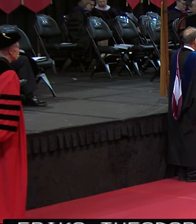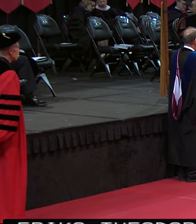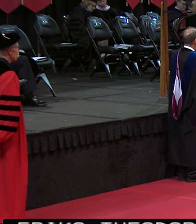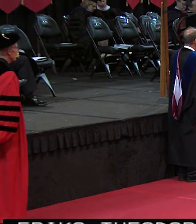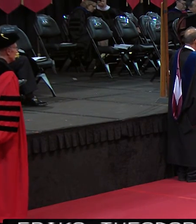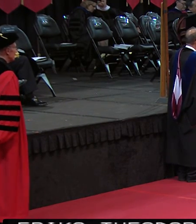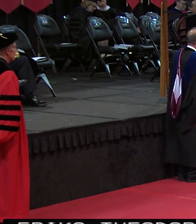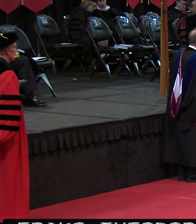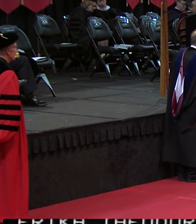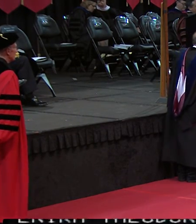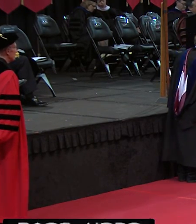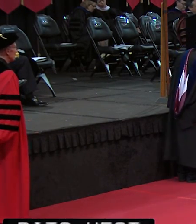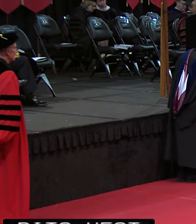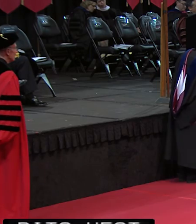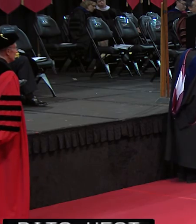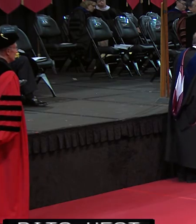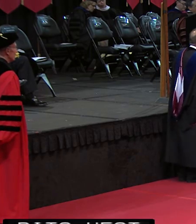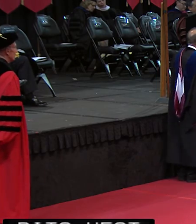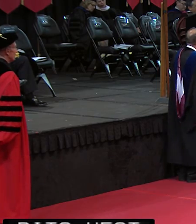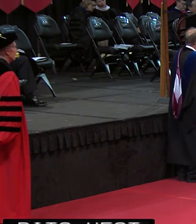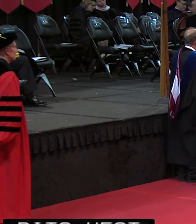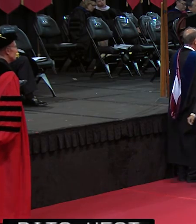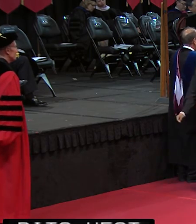Casey Renee Willis.